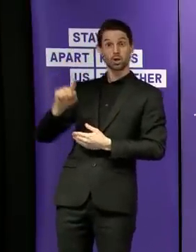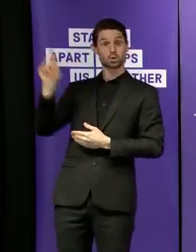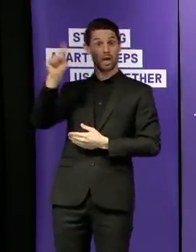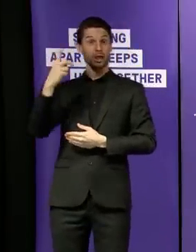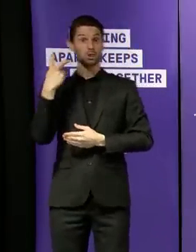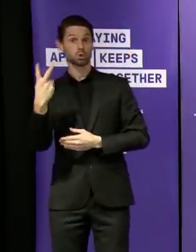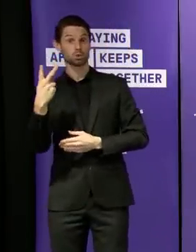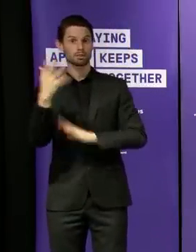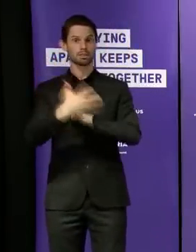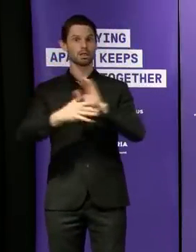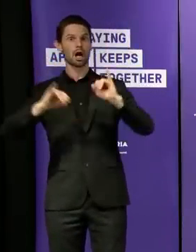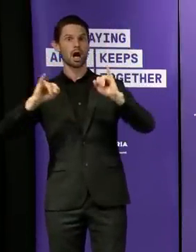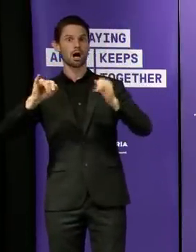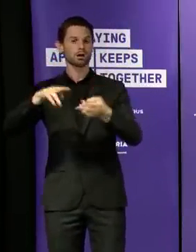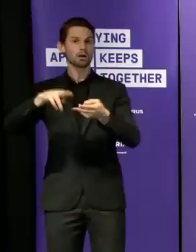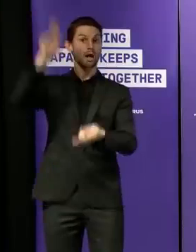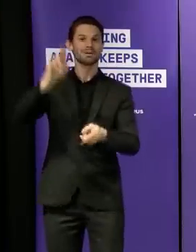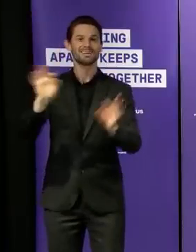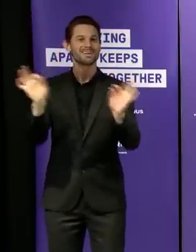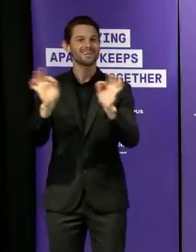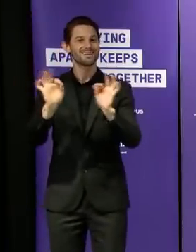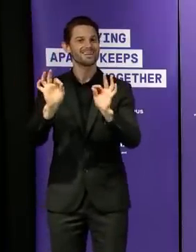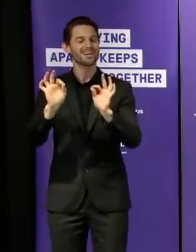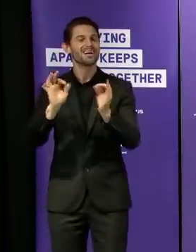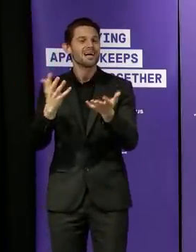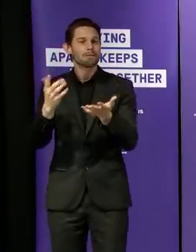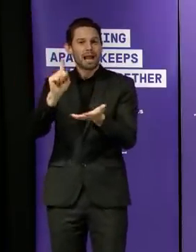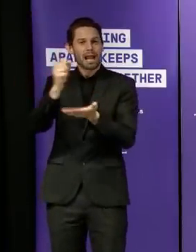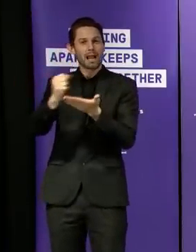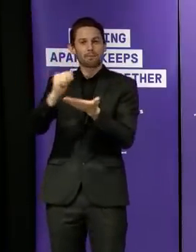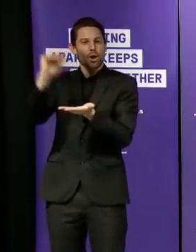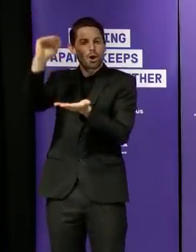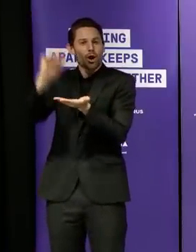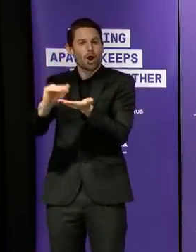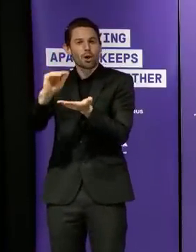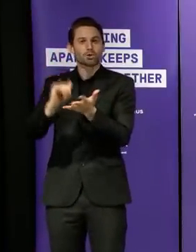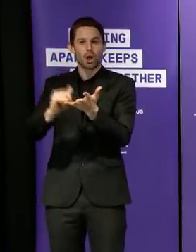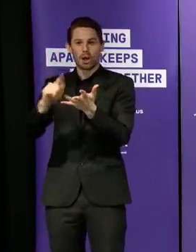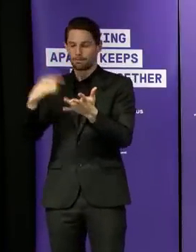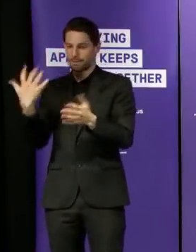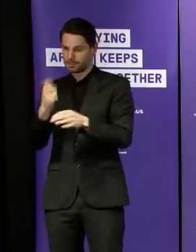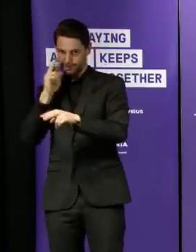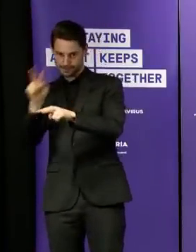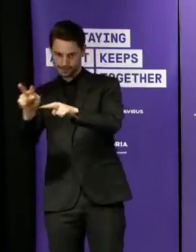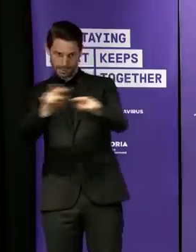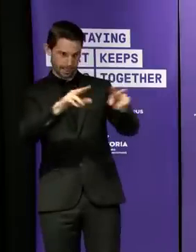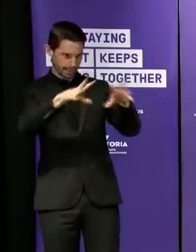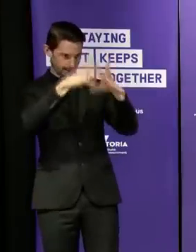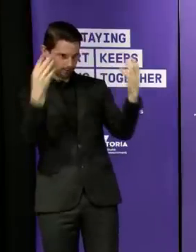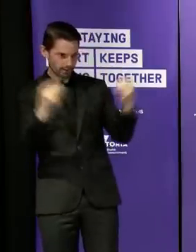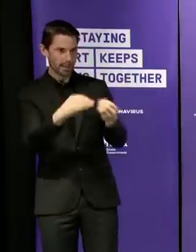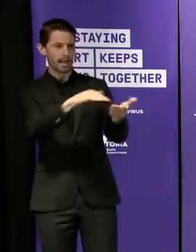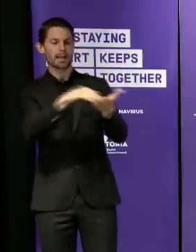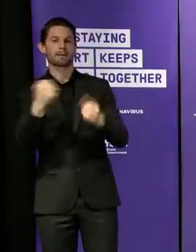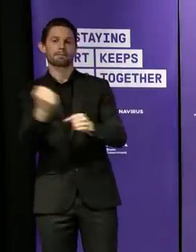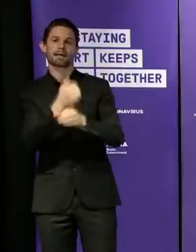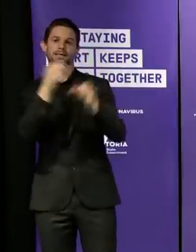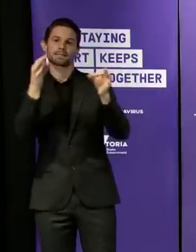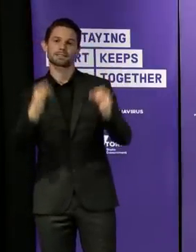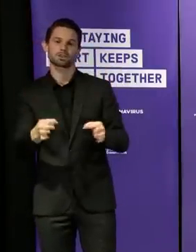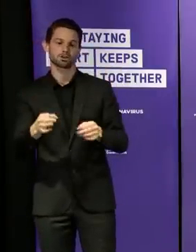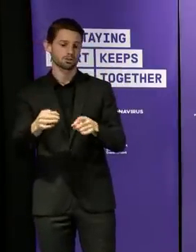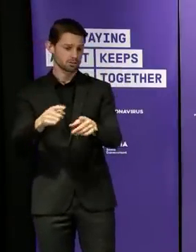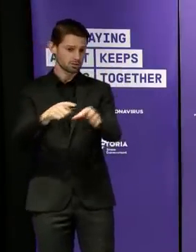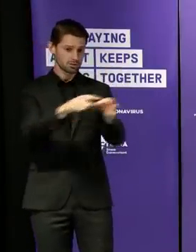become less absolute once you get down to very, very low numbers. Does that mean the 0 case threshold for the moves at the end of